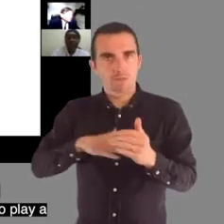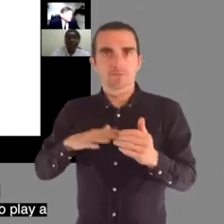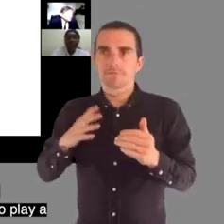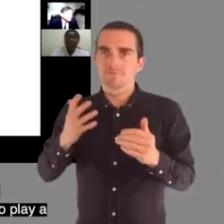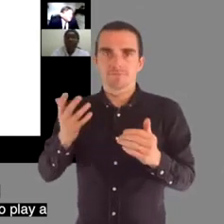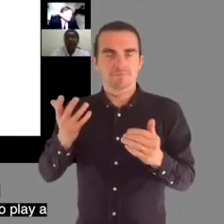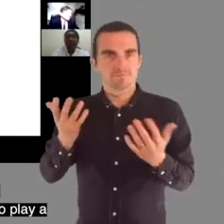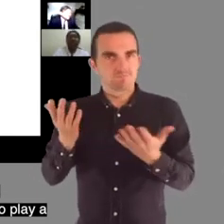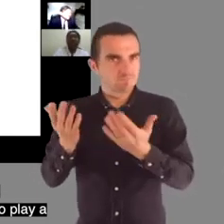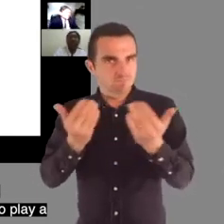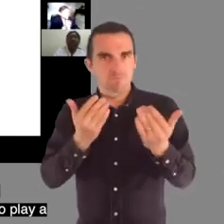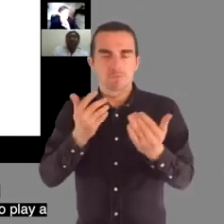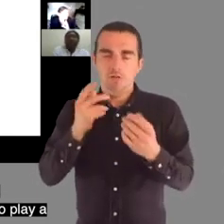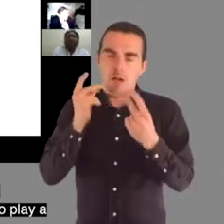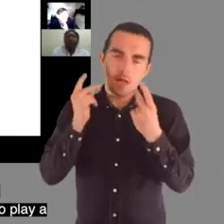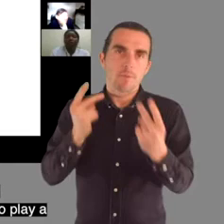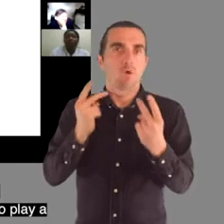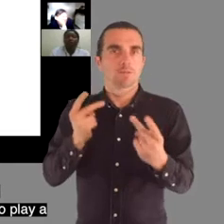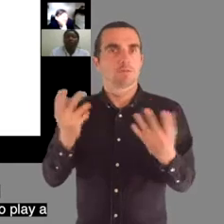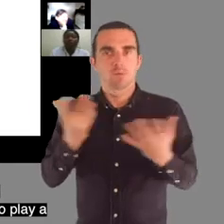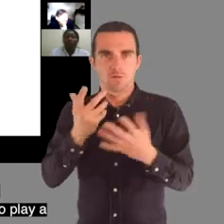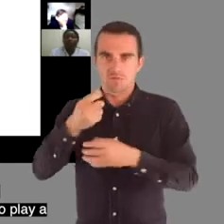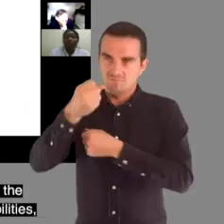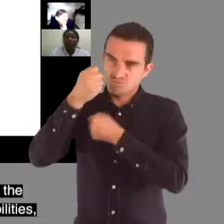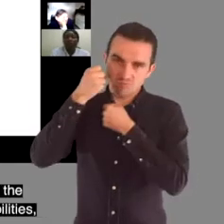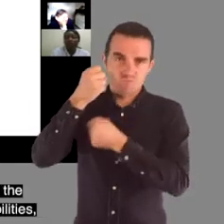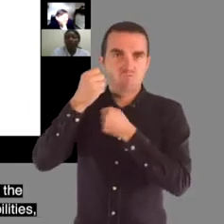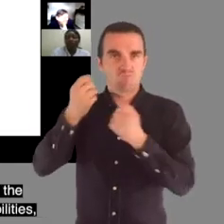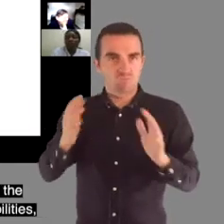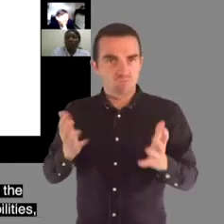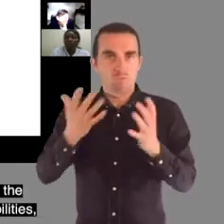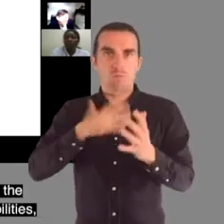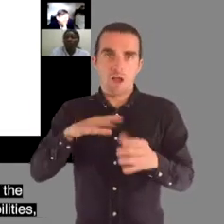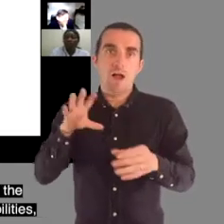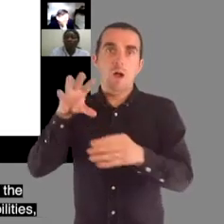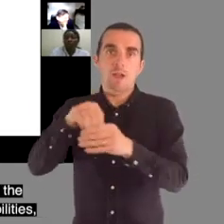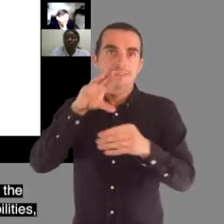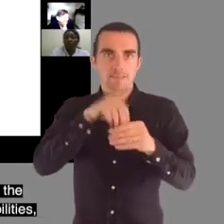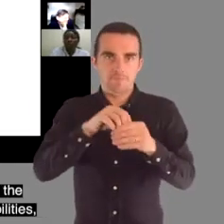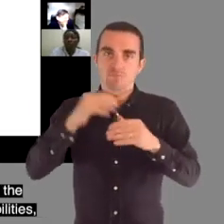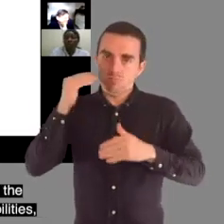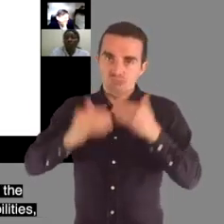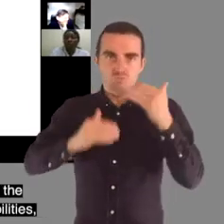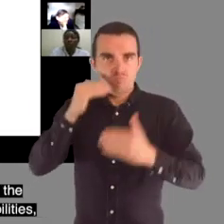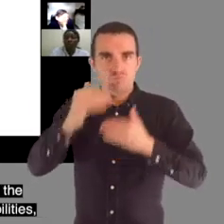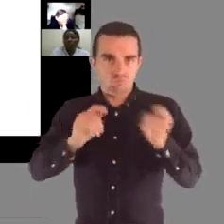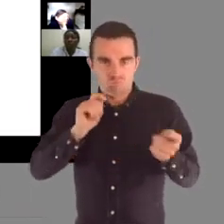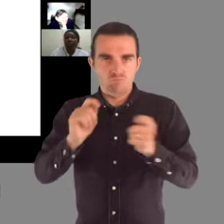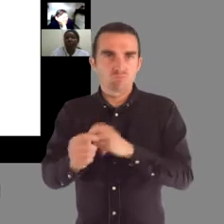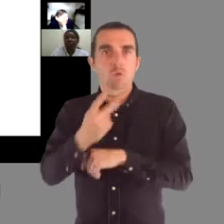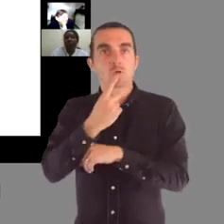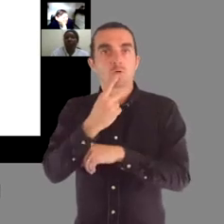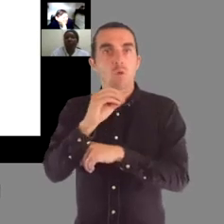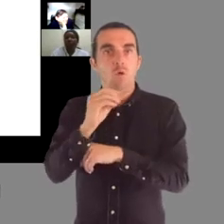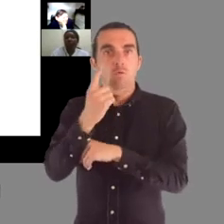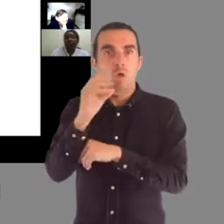UDPK has a mandate which is to play a critical role in advocating for the inclusion of persons with disabilities during the